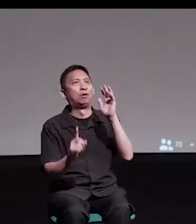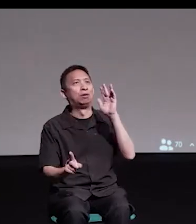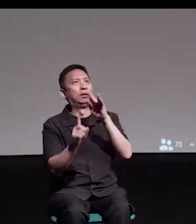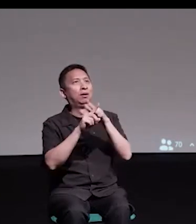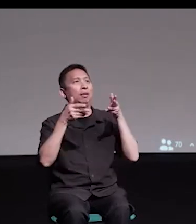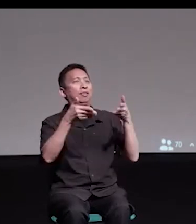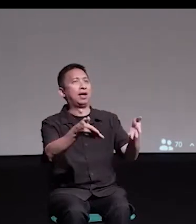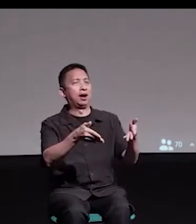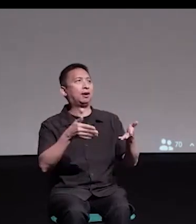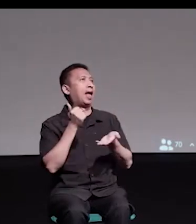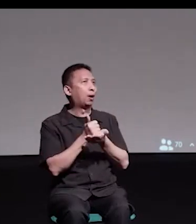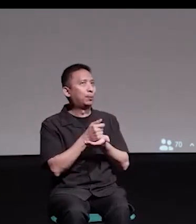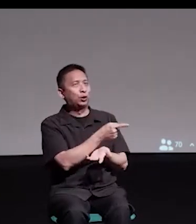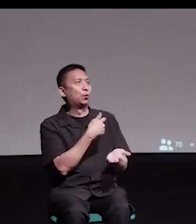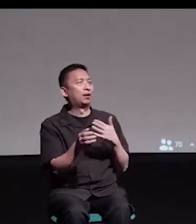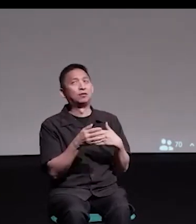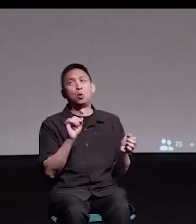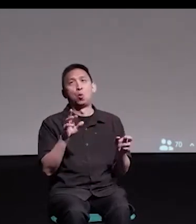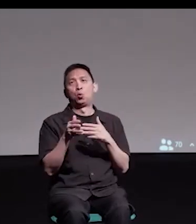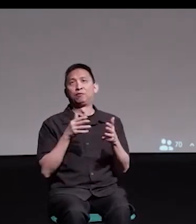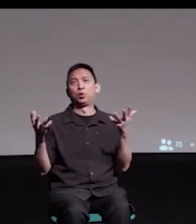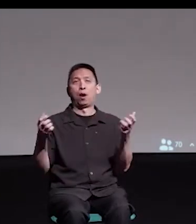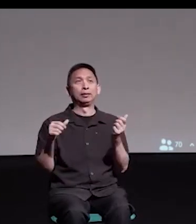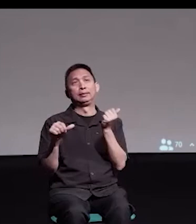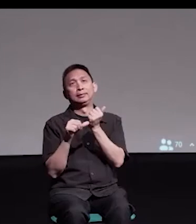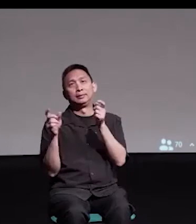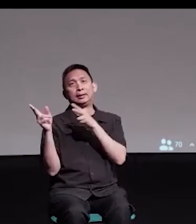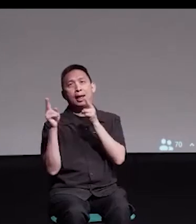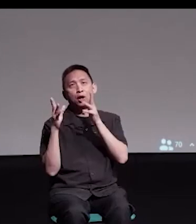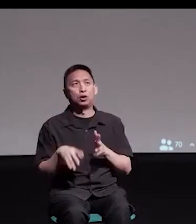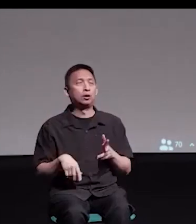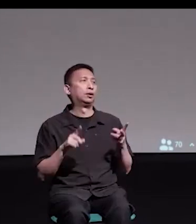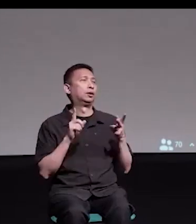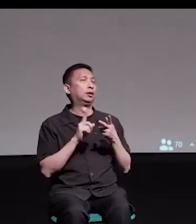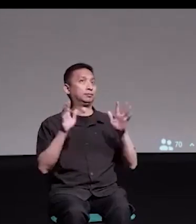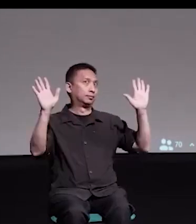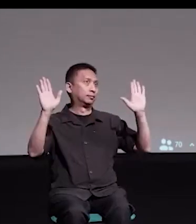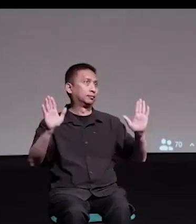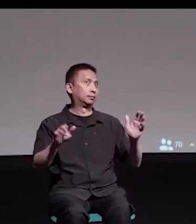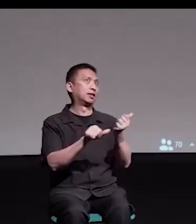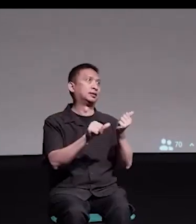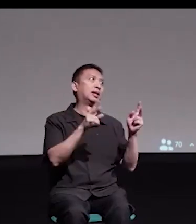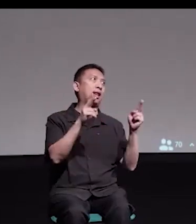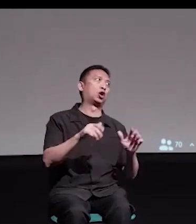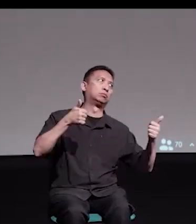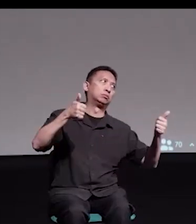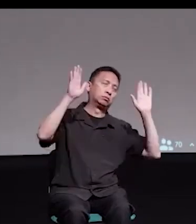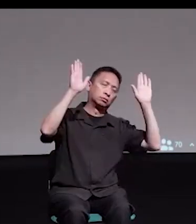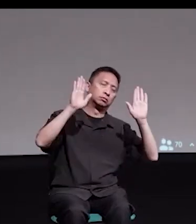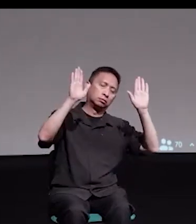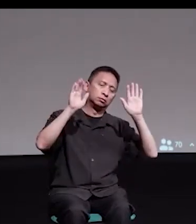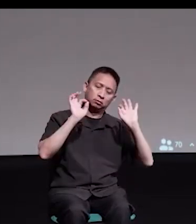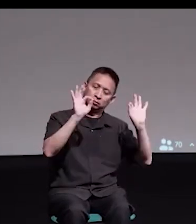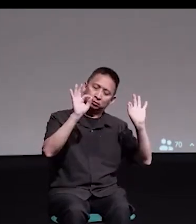room, in the edit room with you, or whoever else you want to be in the assistant editor, the Yeah, shout out to the assistant editor. yes, Yes. my